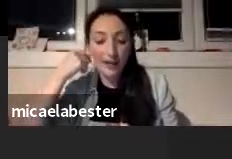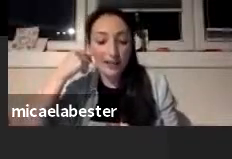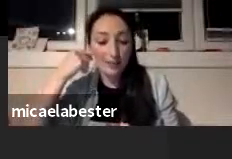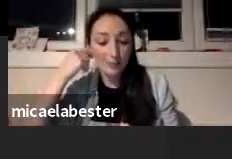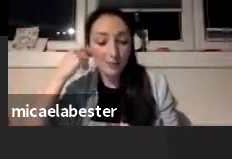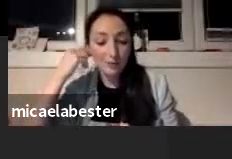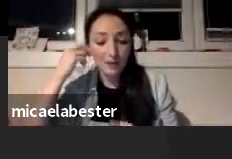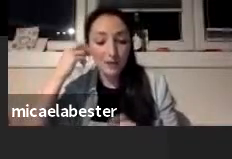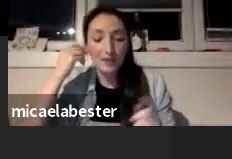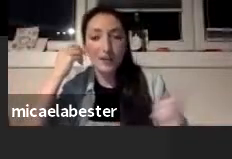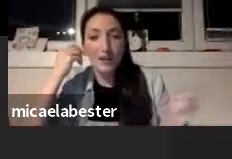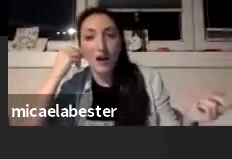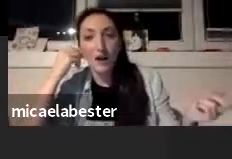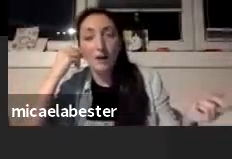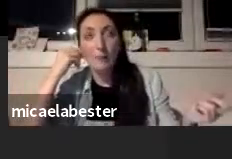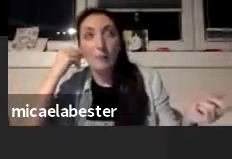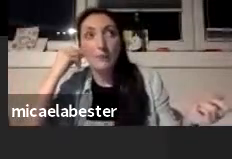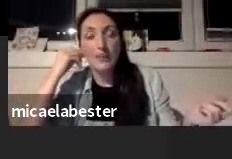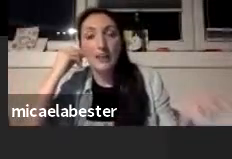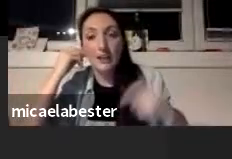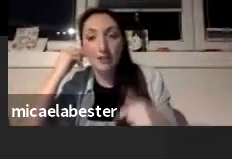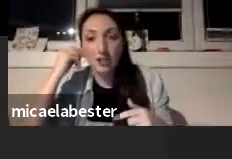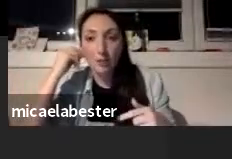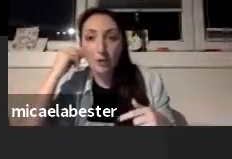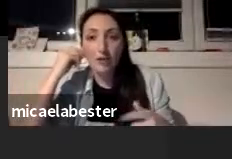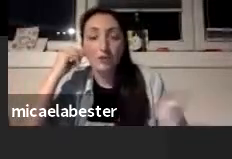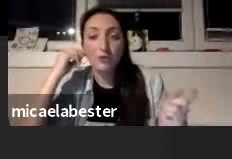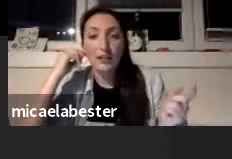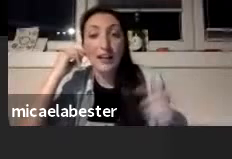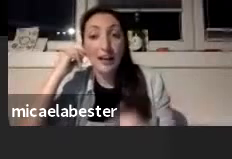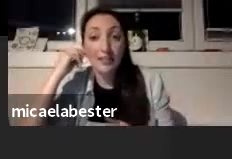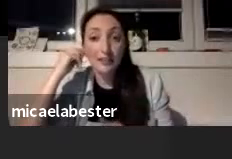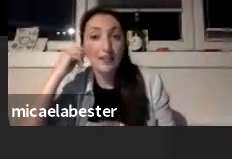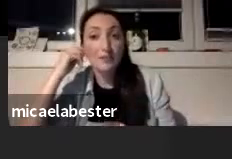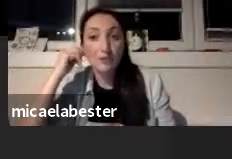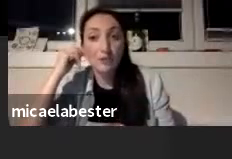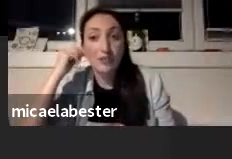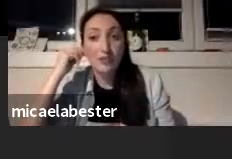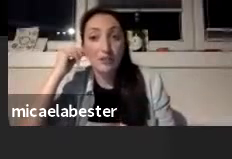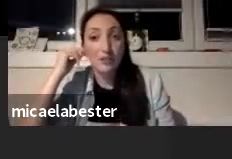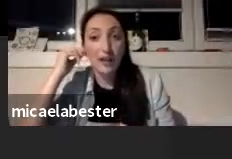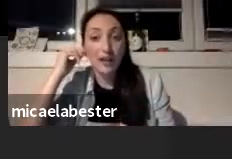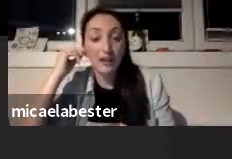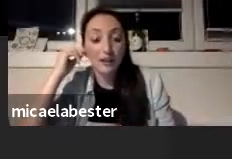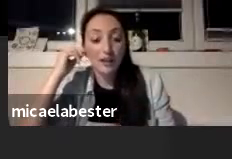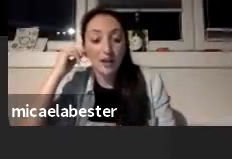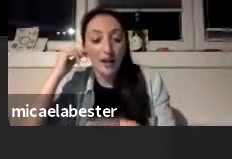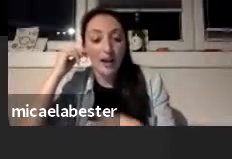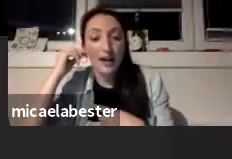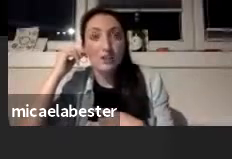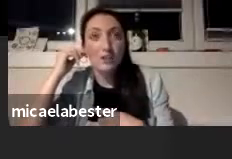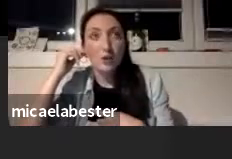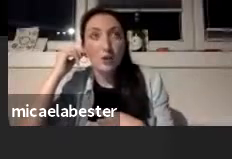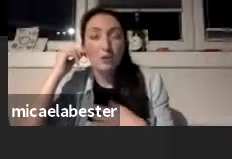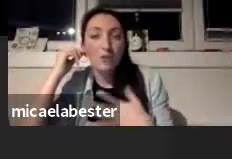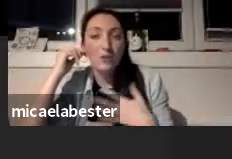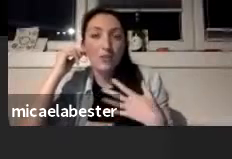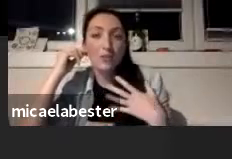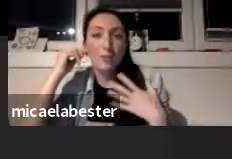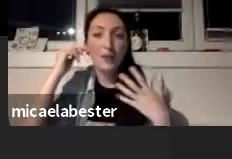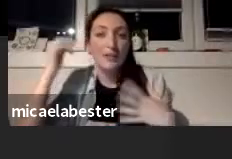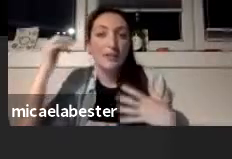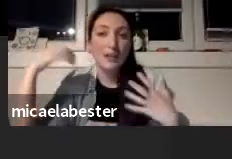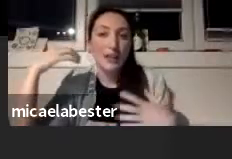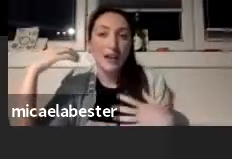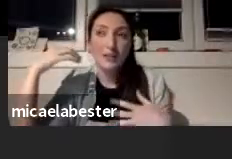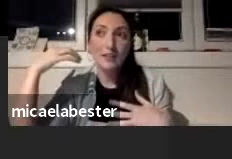So again, that was mostly because the Irish came over and taught at Catholic deaf schools in the UK. And so